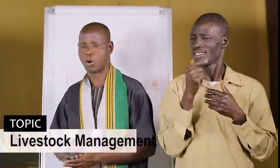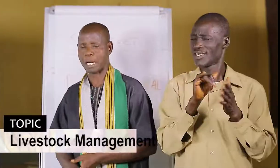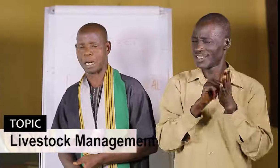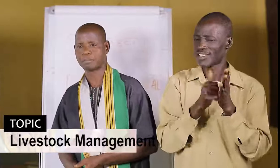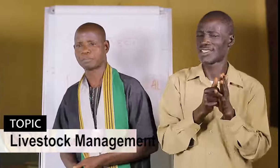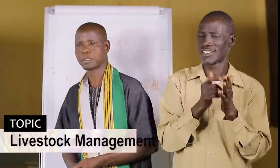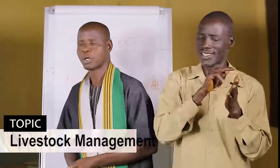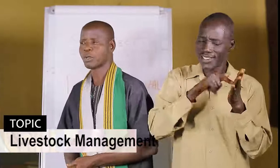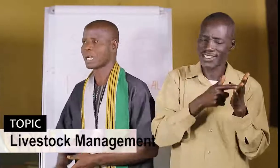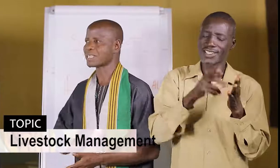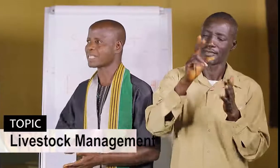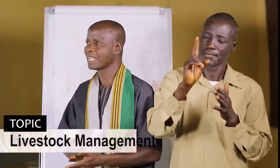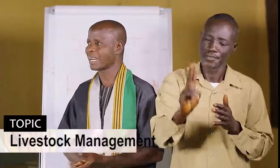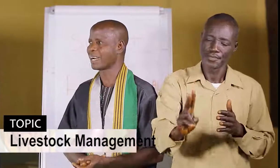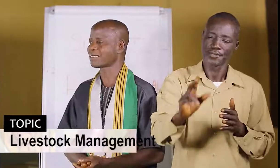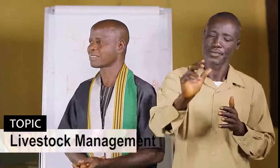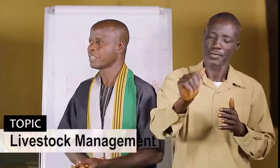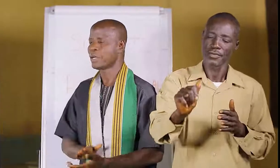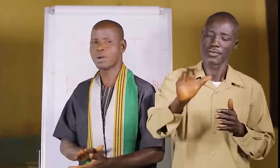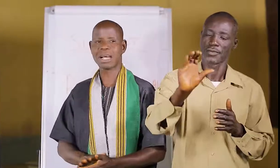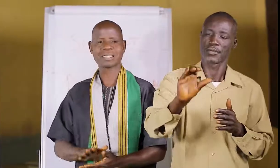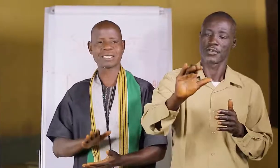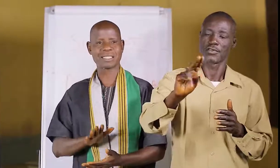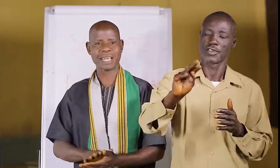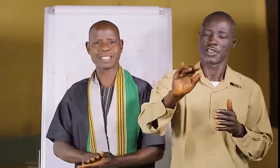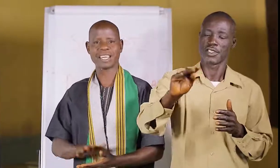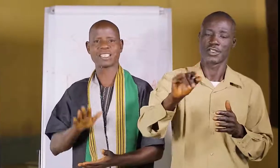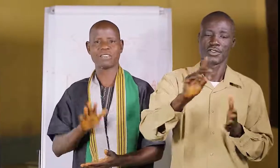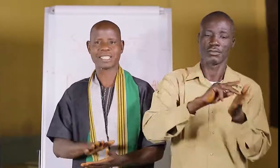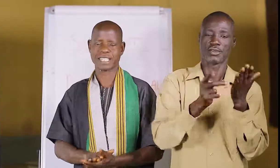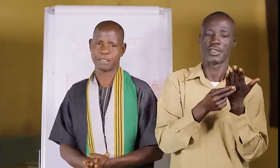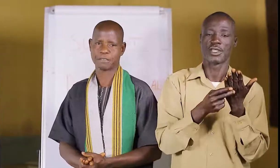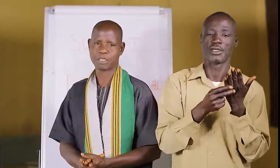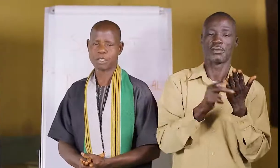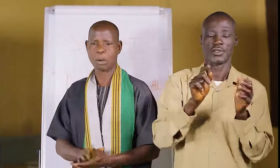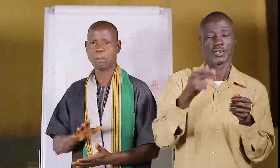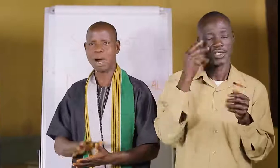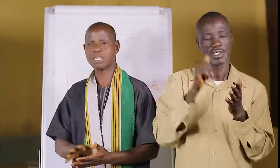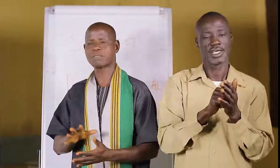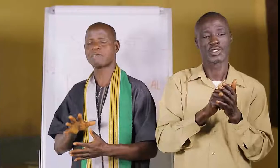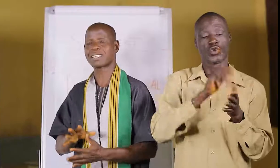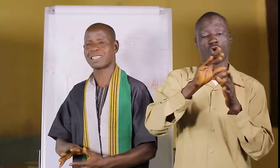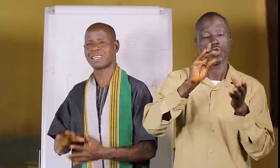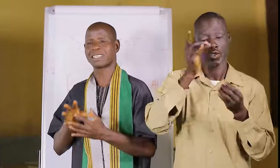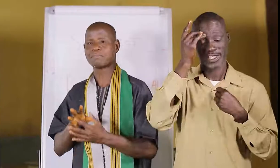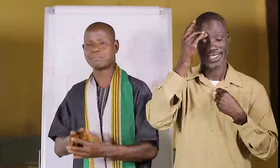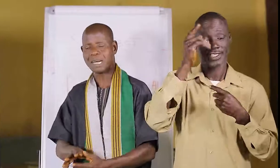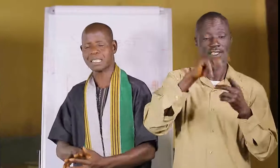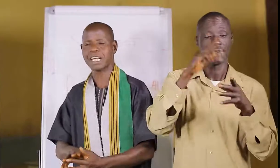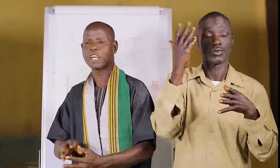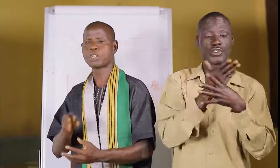vaccination program, you can see that Newcastle disease is devastating. So most of the vaccine